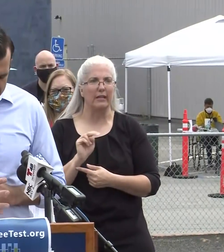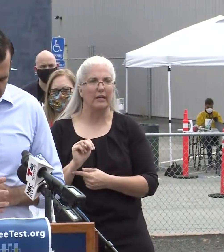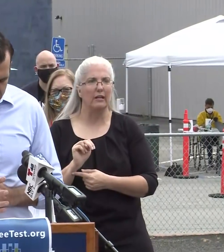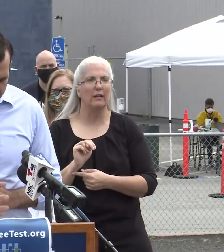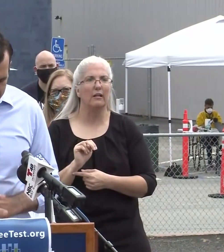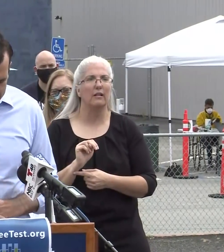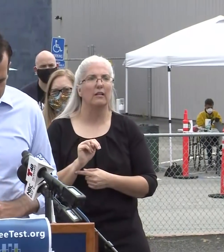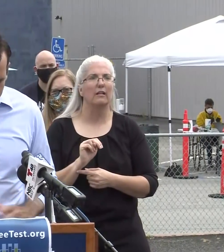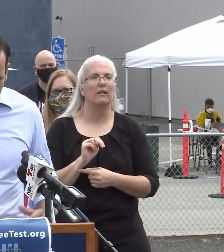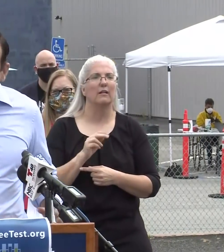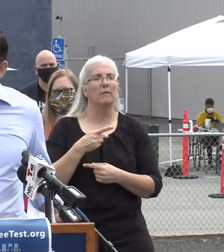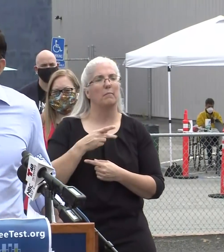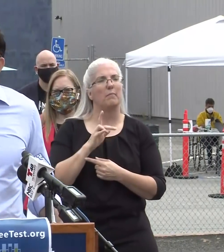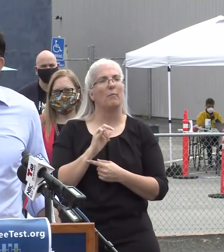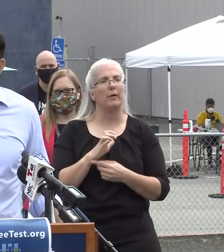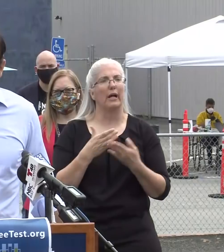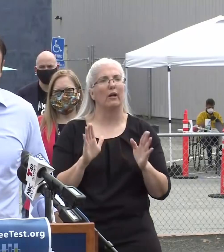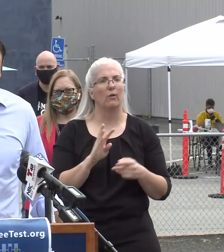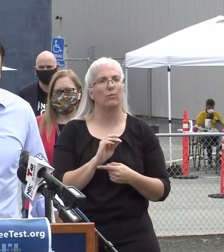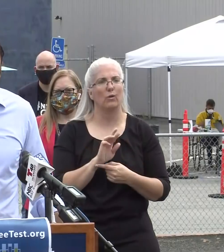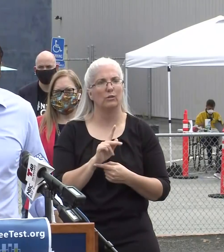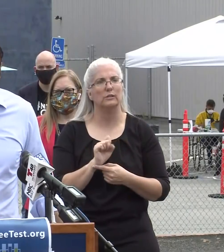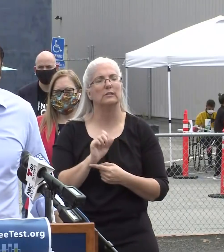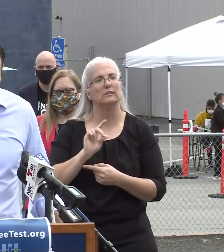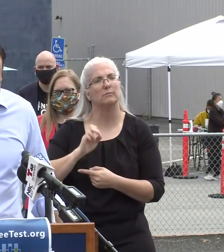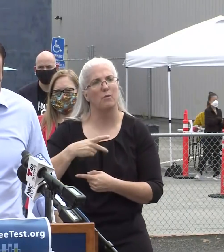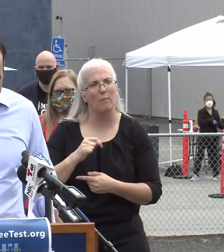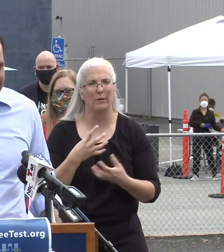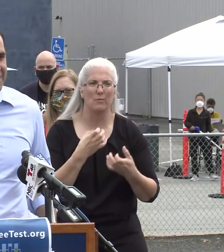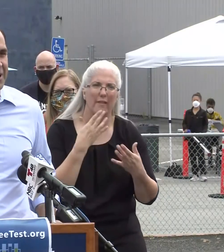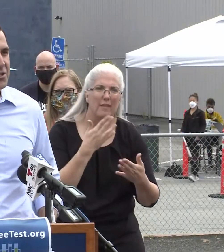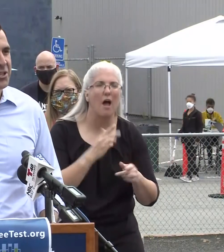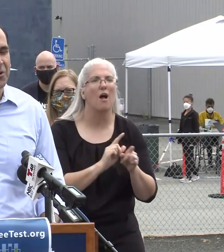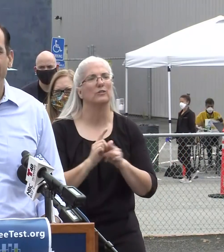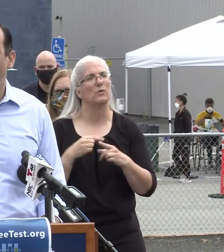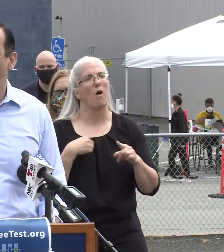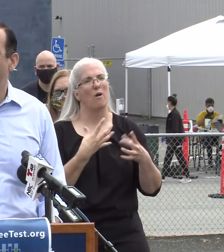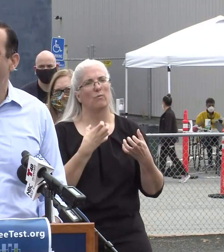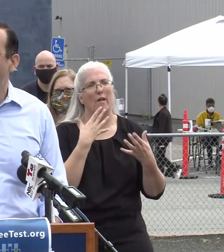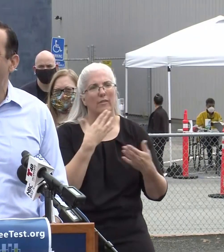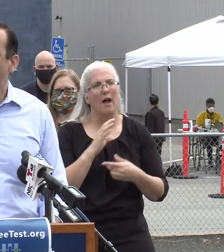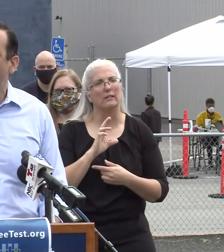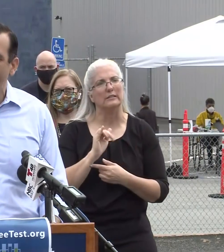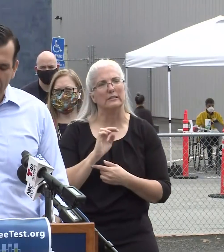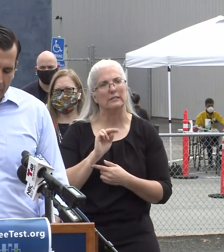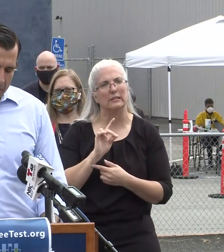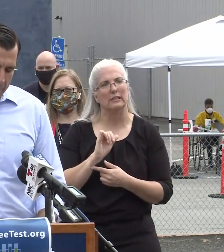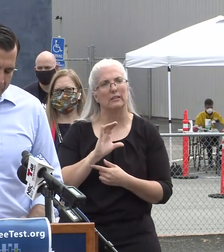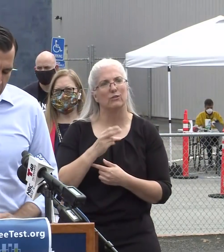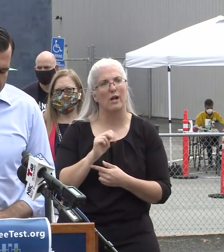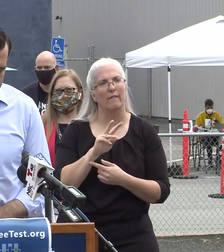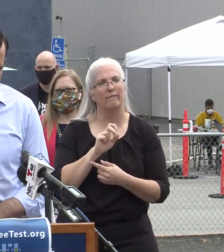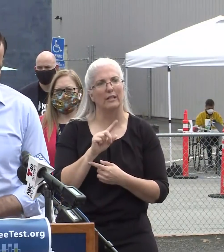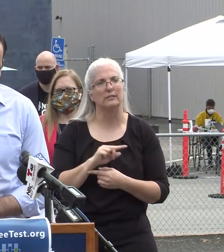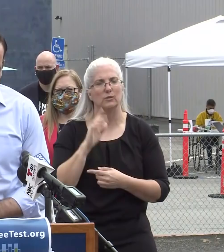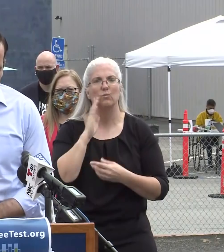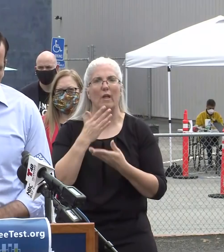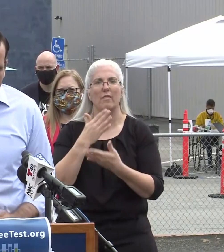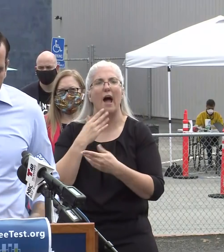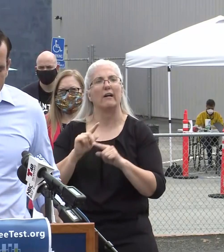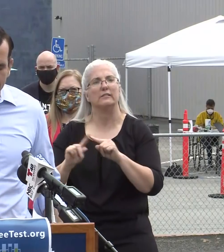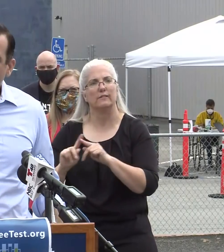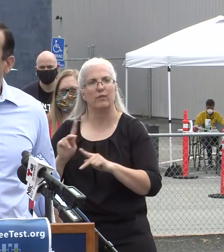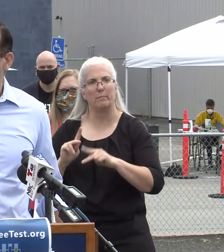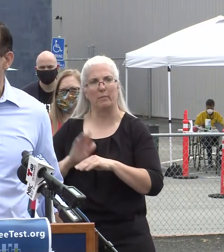ask President Chavez to thank members of her team because I know she knows far better than anyone. But of course, it's